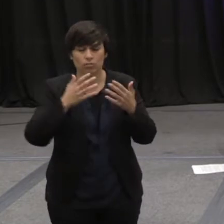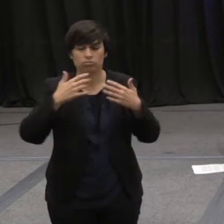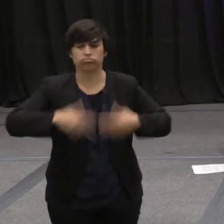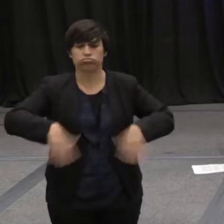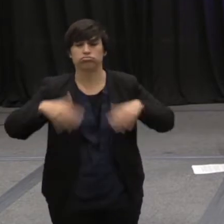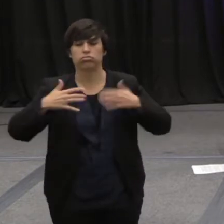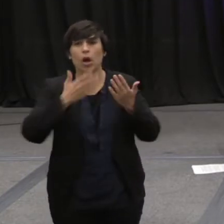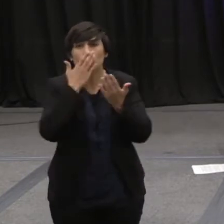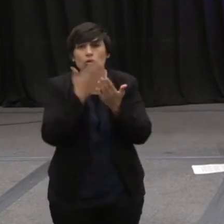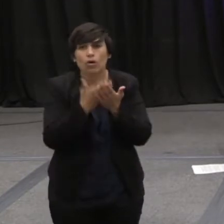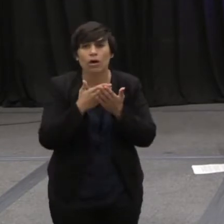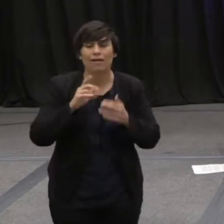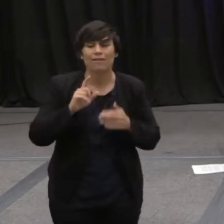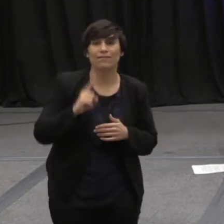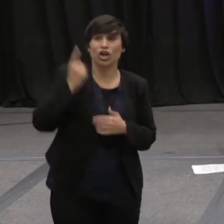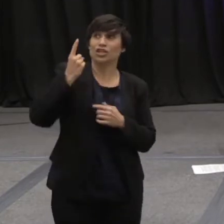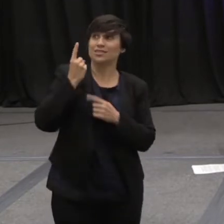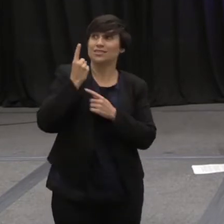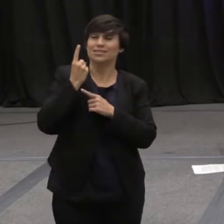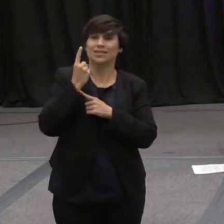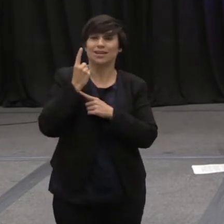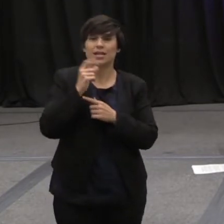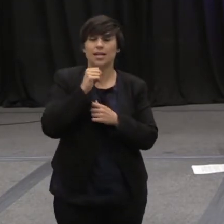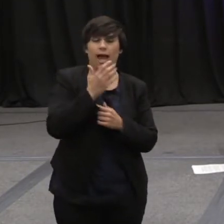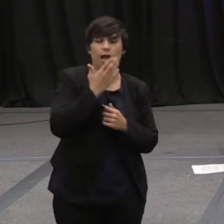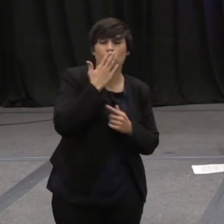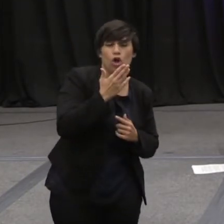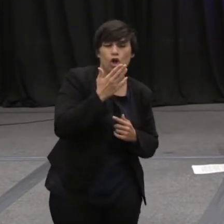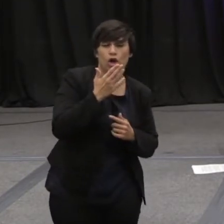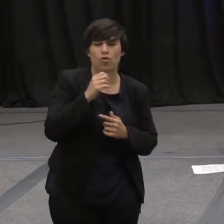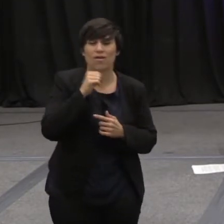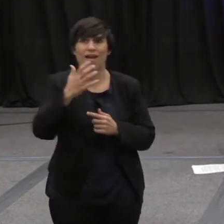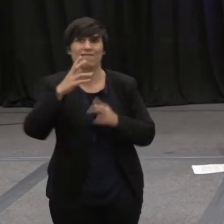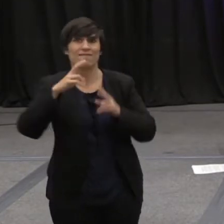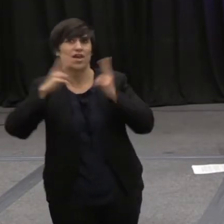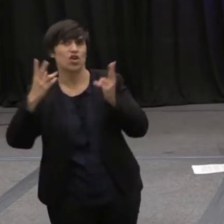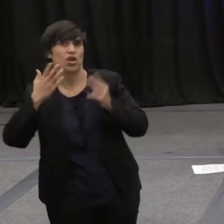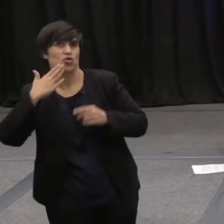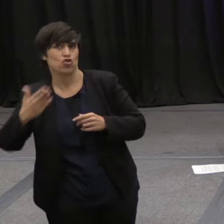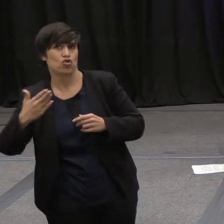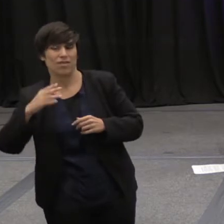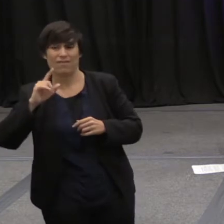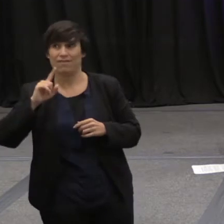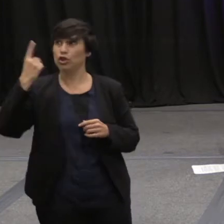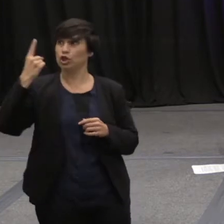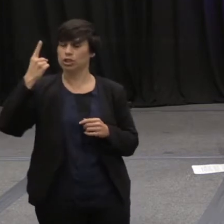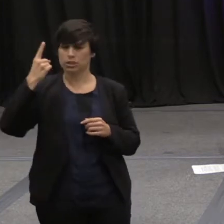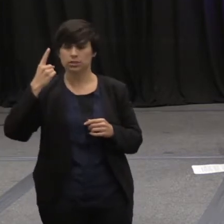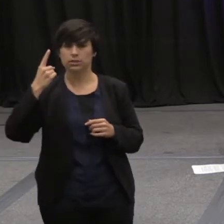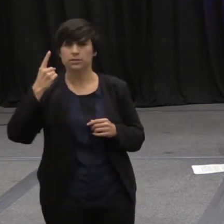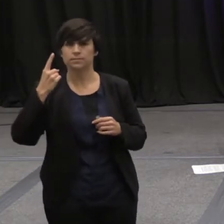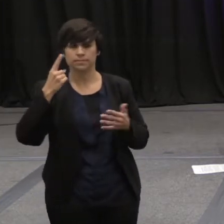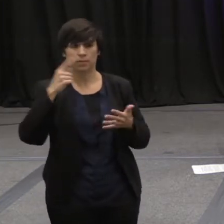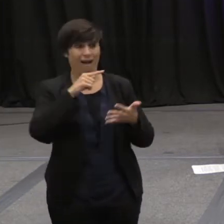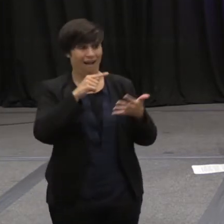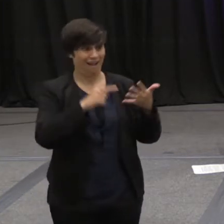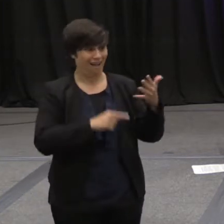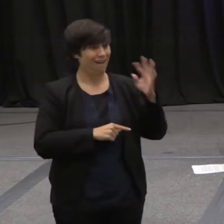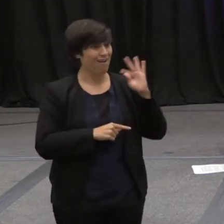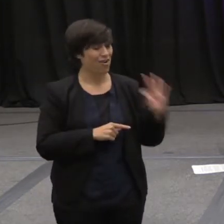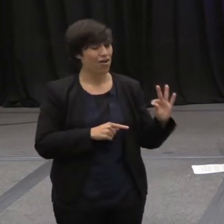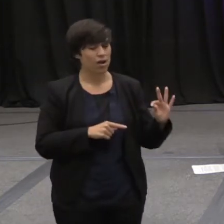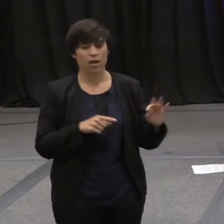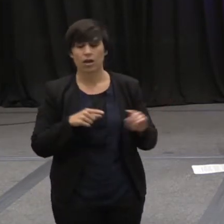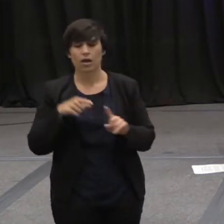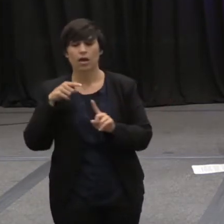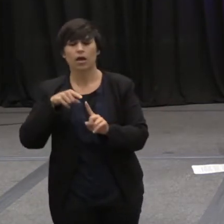good. The first thing that isn't either good or very good, the first thing that is not good, is it is